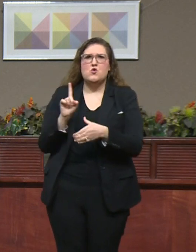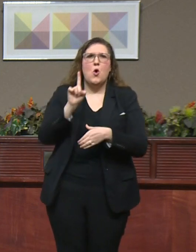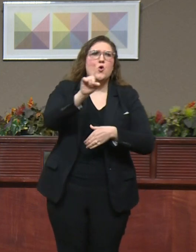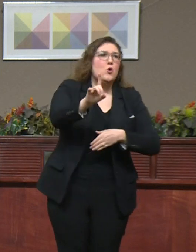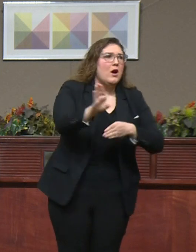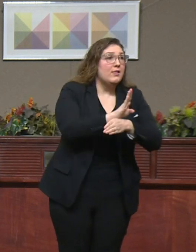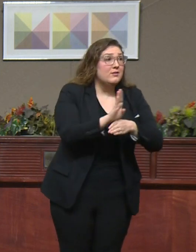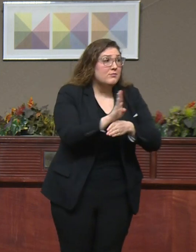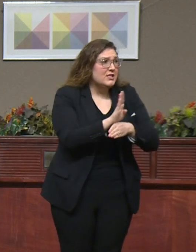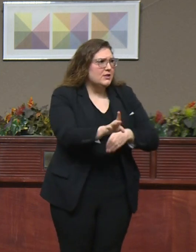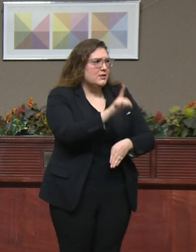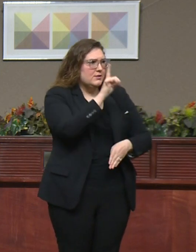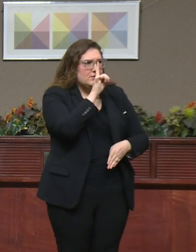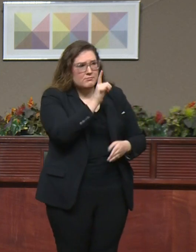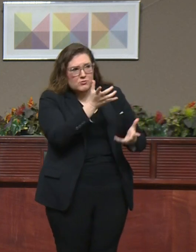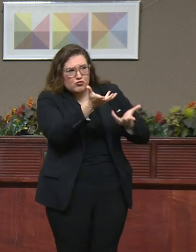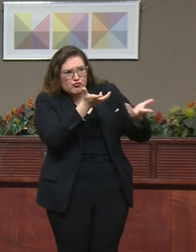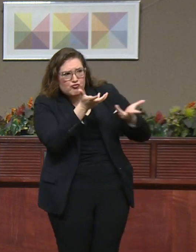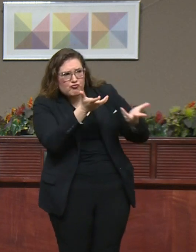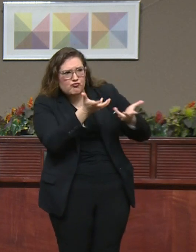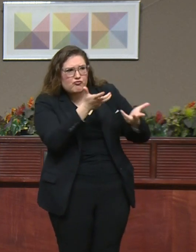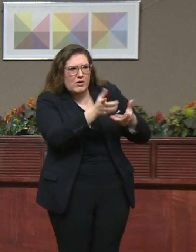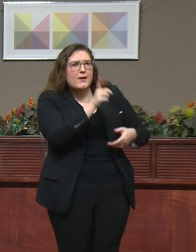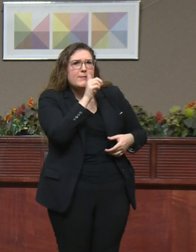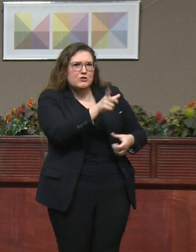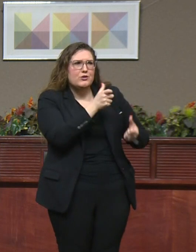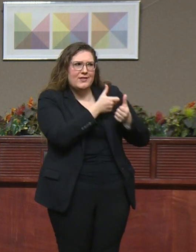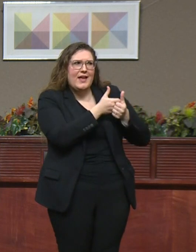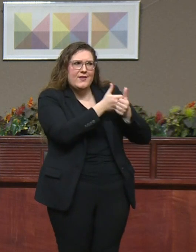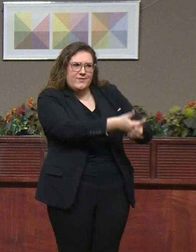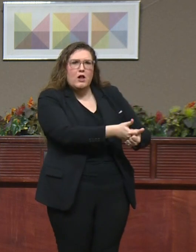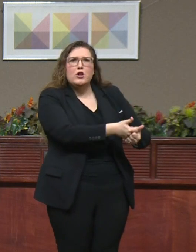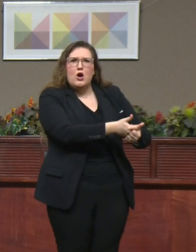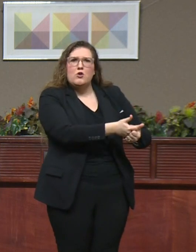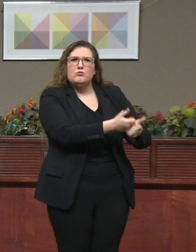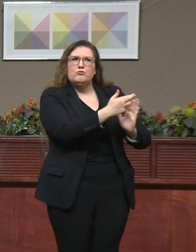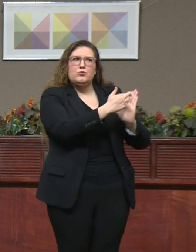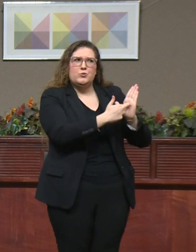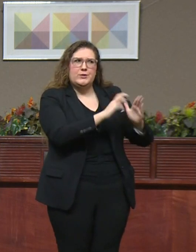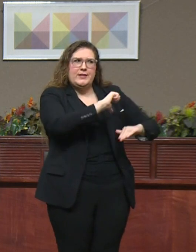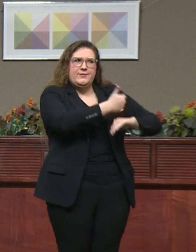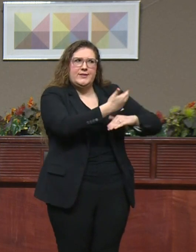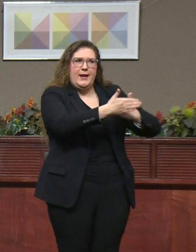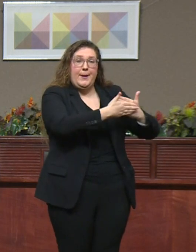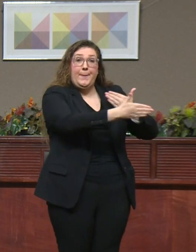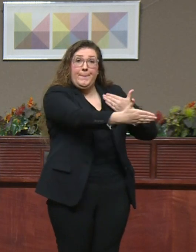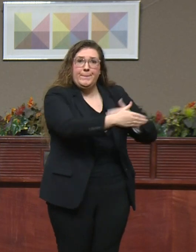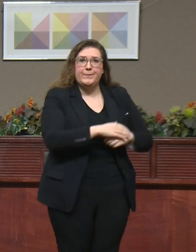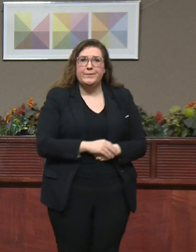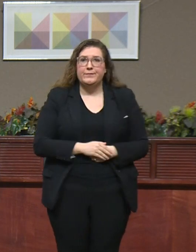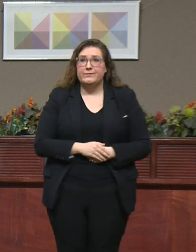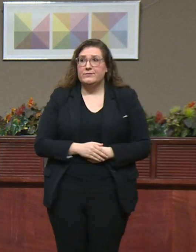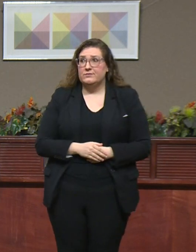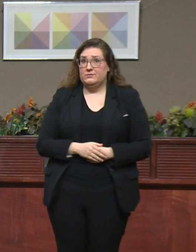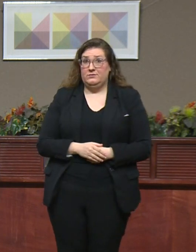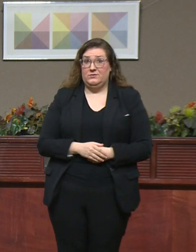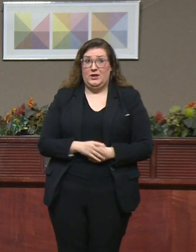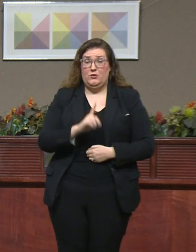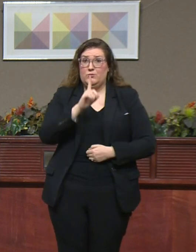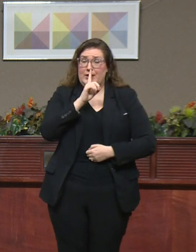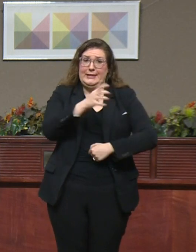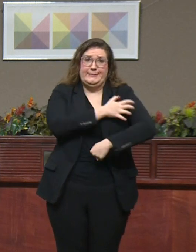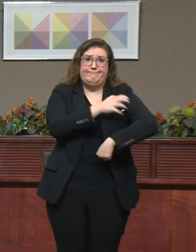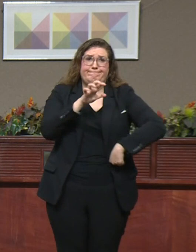get them into compliance if they were out of compliance. And I also want to say it's up to everyone as individuals and business